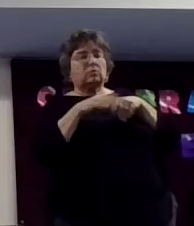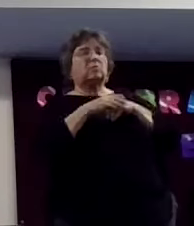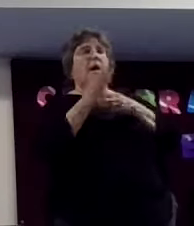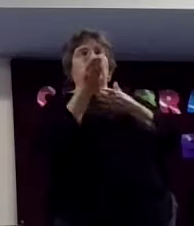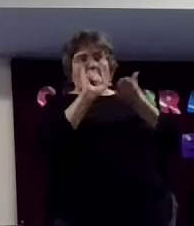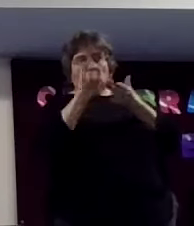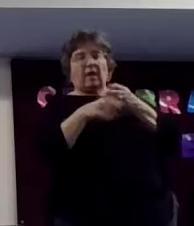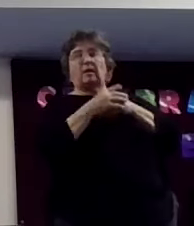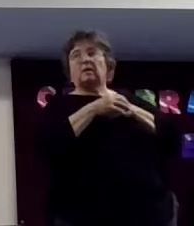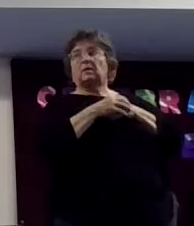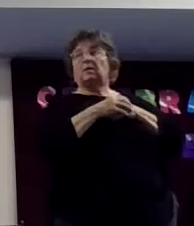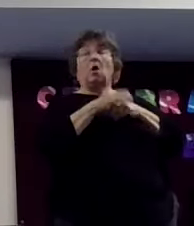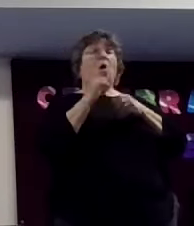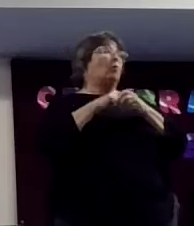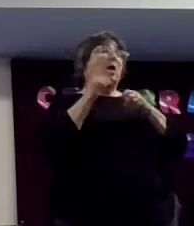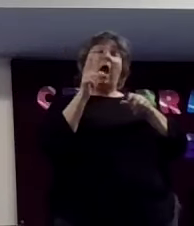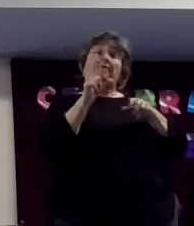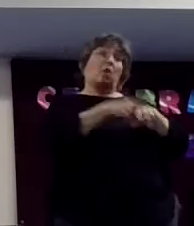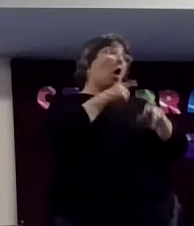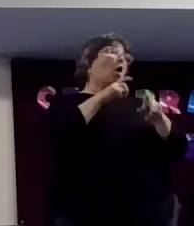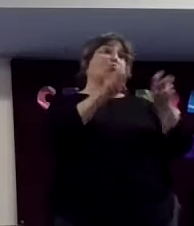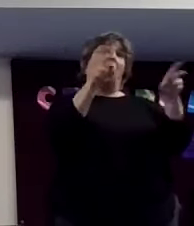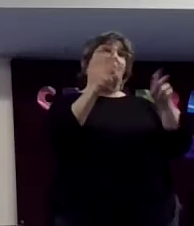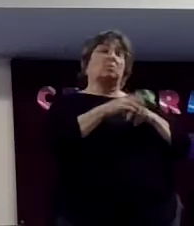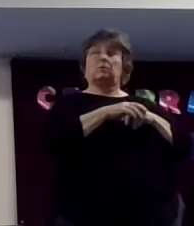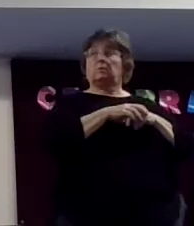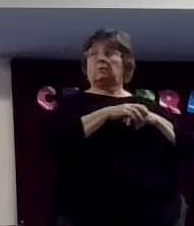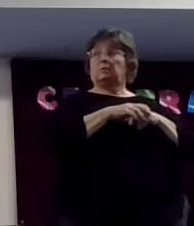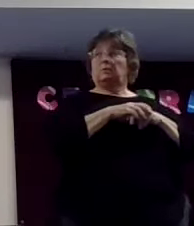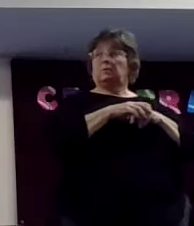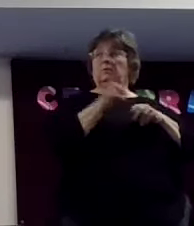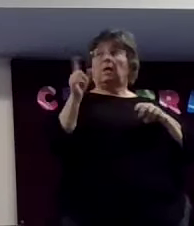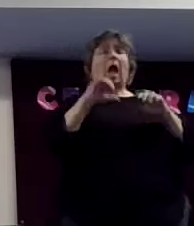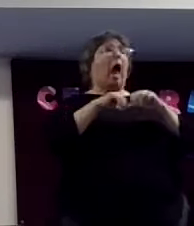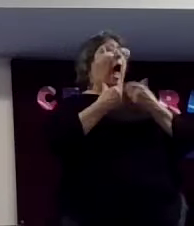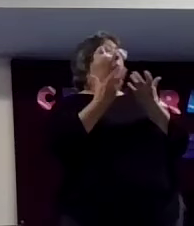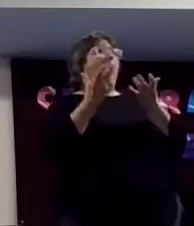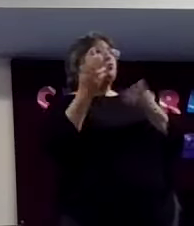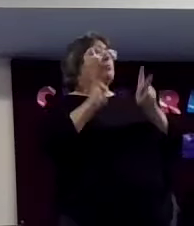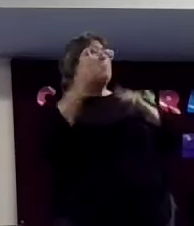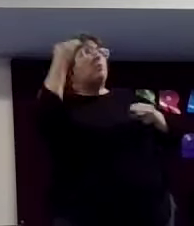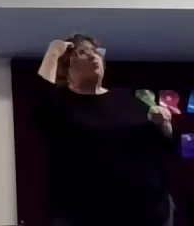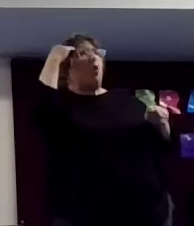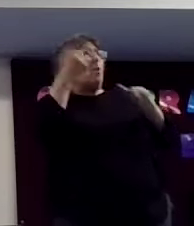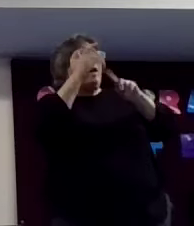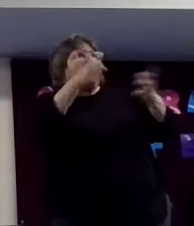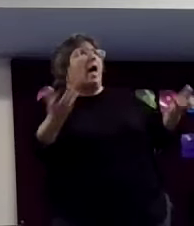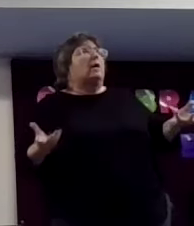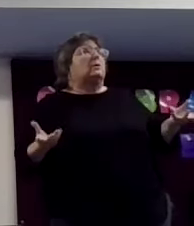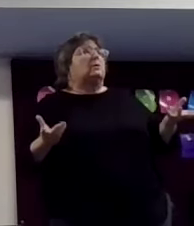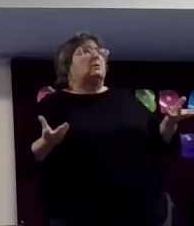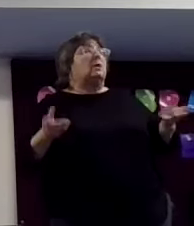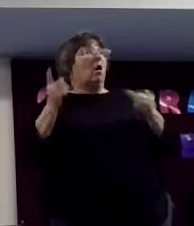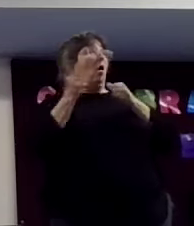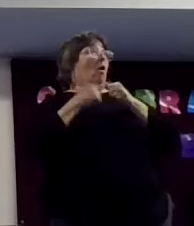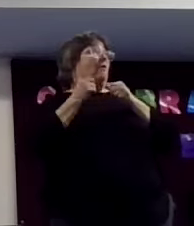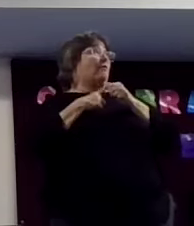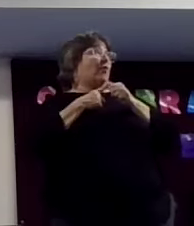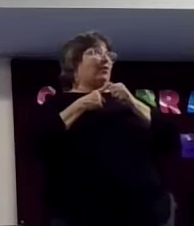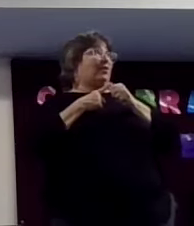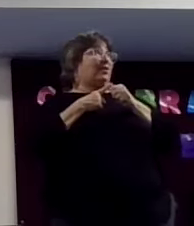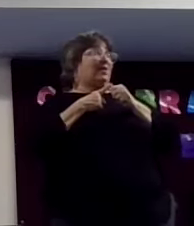as part of it. But we've got a long way to go. How are these resources being communicated so people know about it? So the first